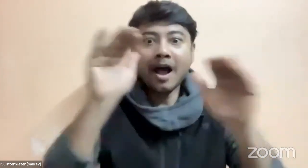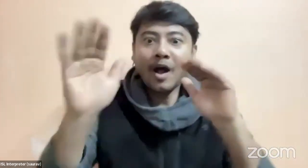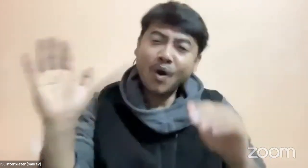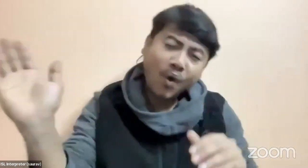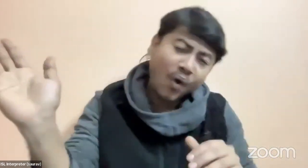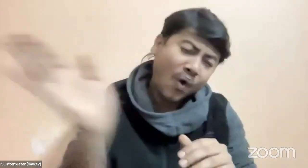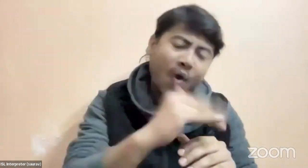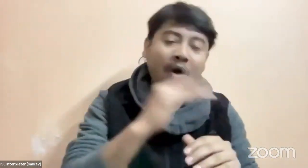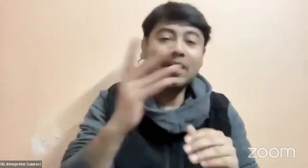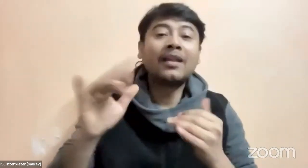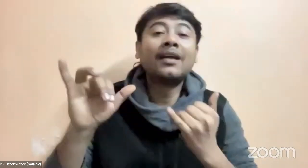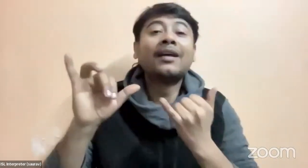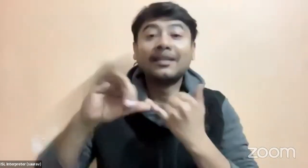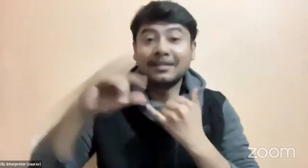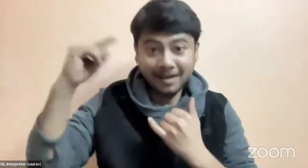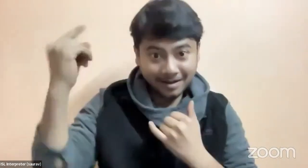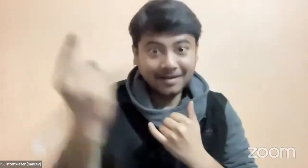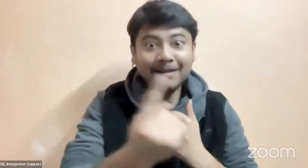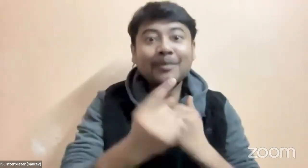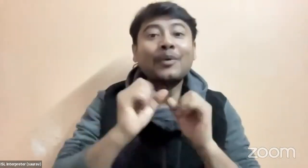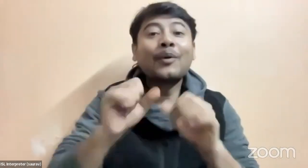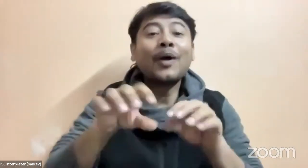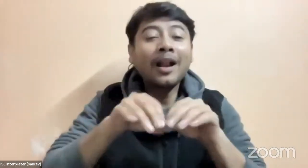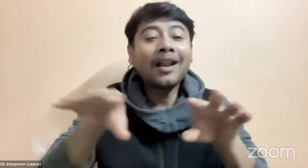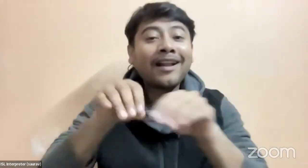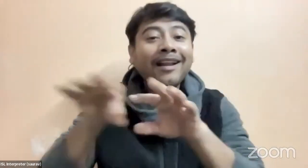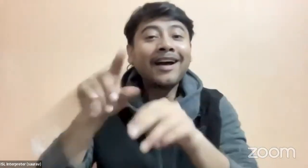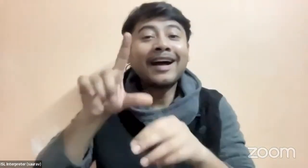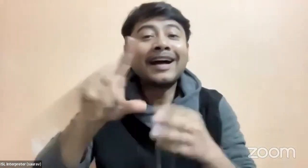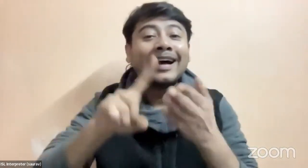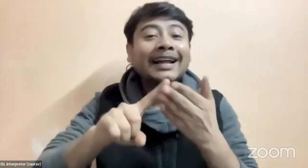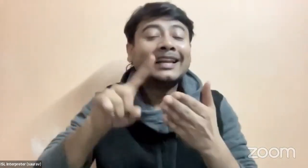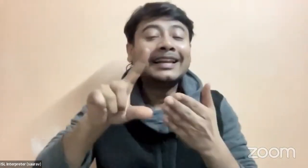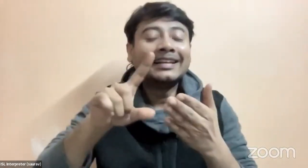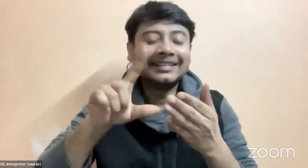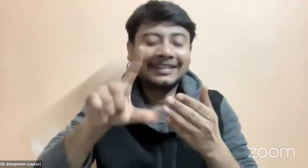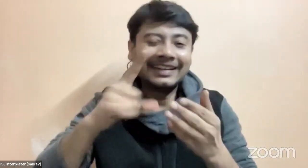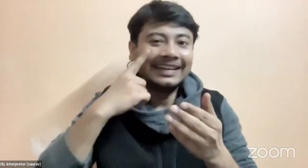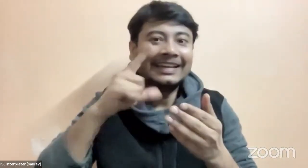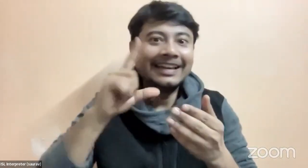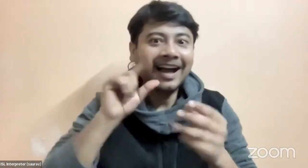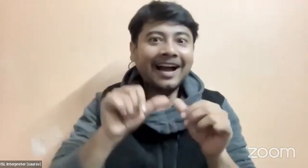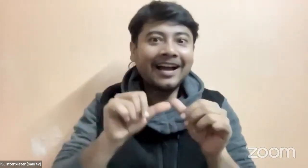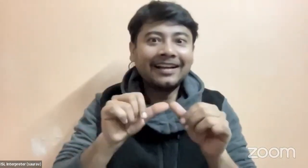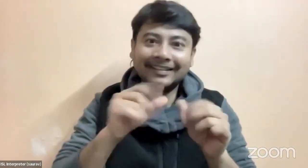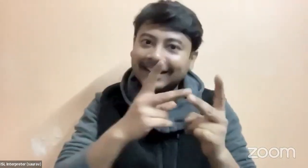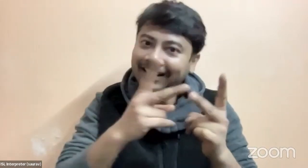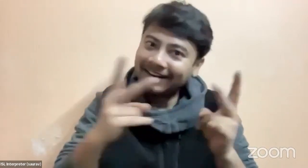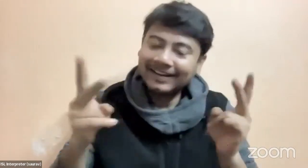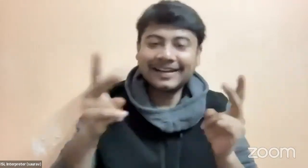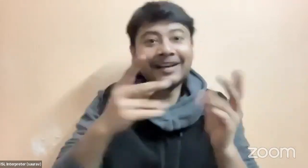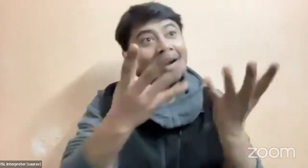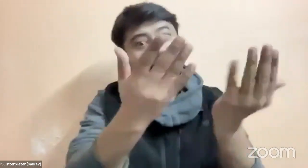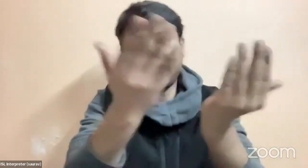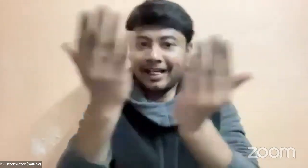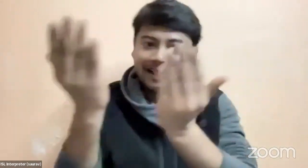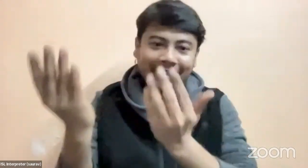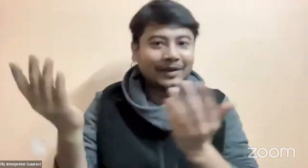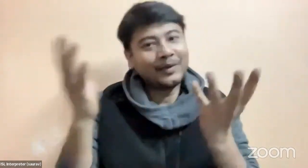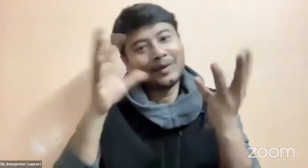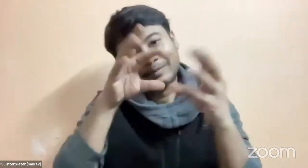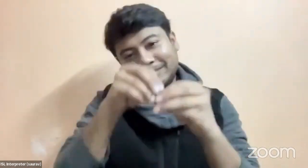But there are some, now we will get into a very important topic, a sort of